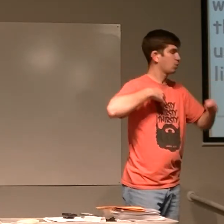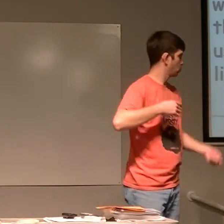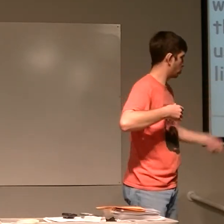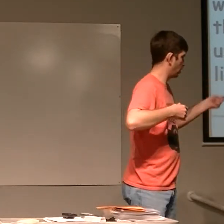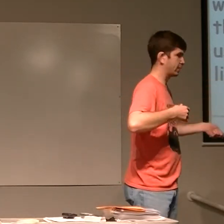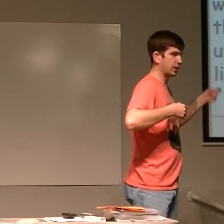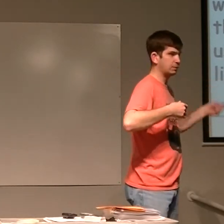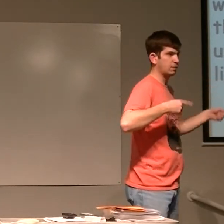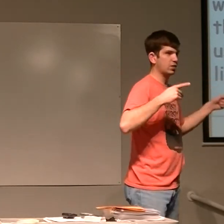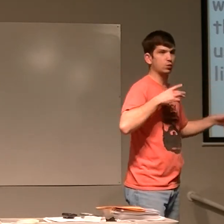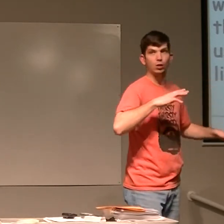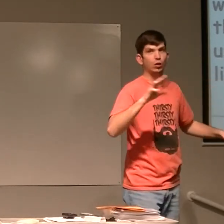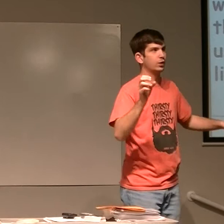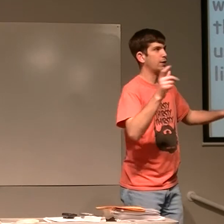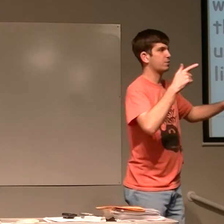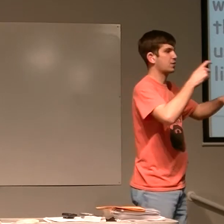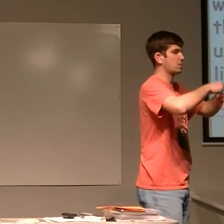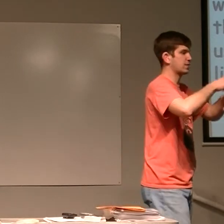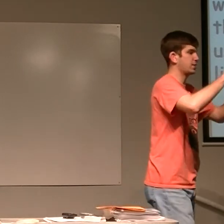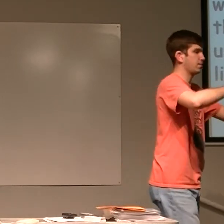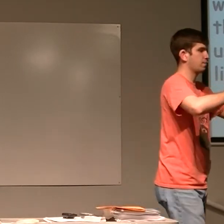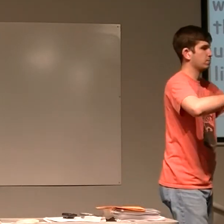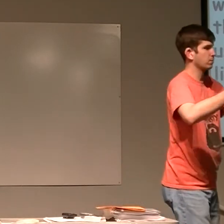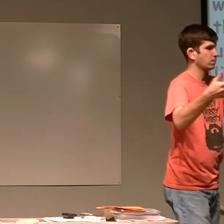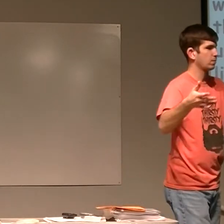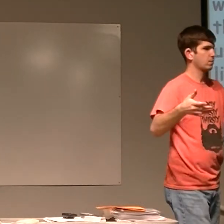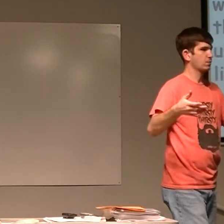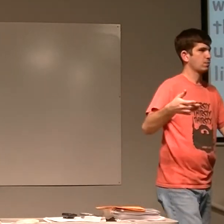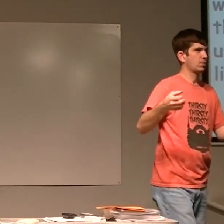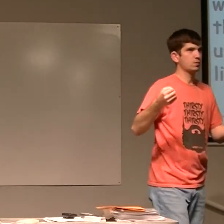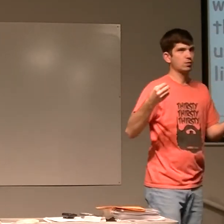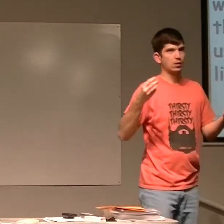go like that, and they'll go, okay, time to sit down. So,